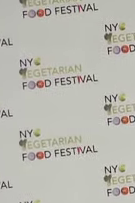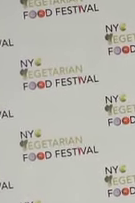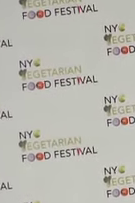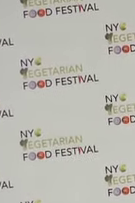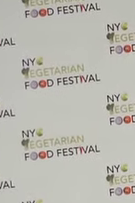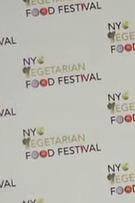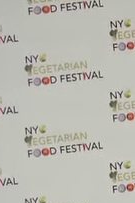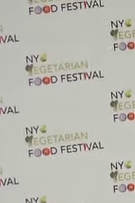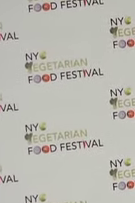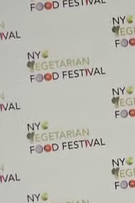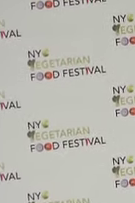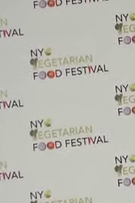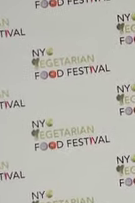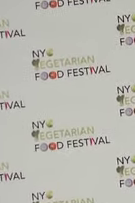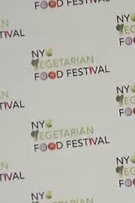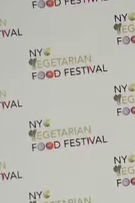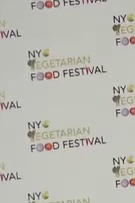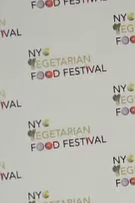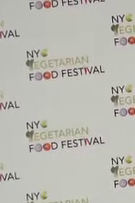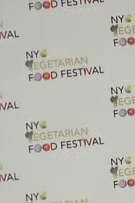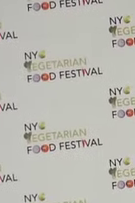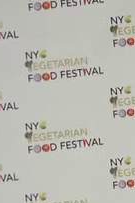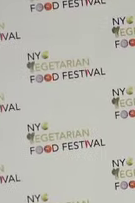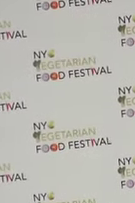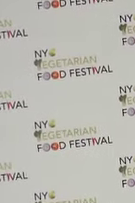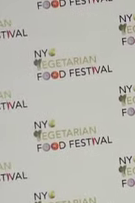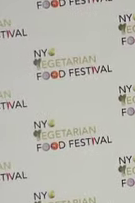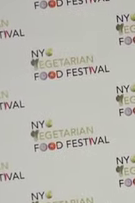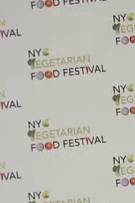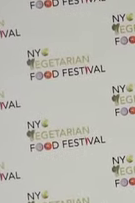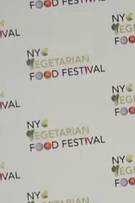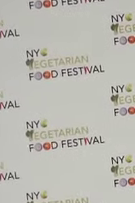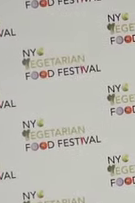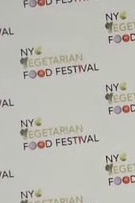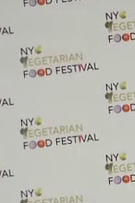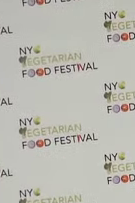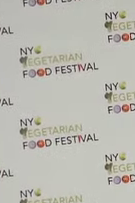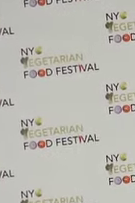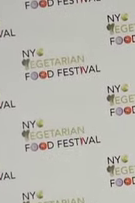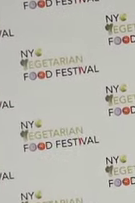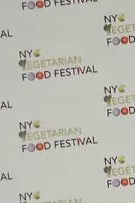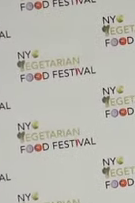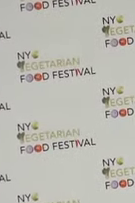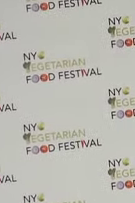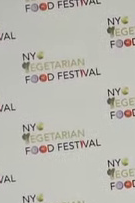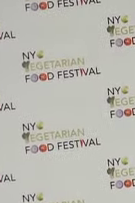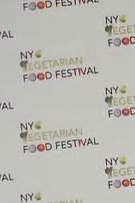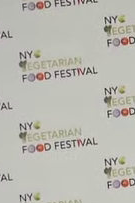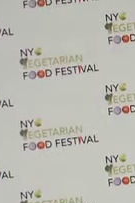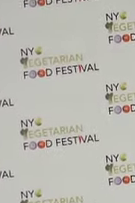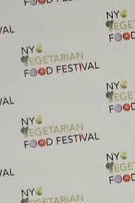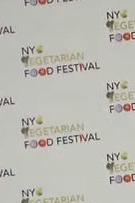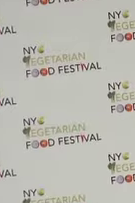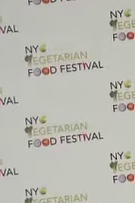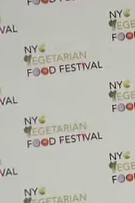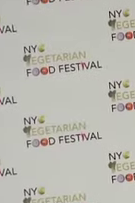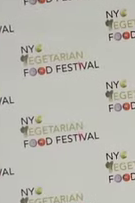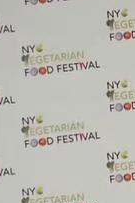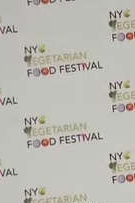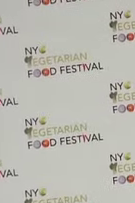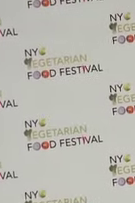pina coladas, and so that can easily be a base for other cream drinks. And if you ask the bartender, they're usually pretty happy to think about what they could make that would be